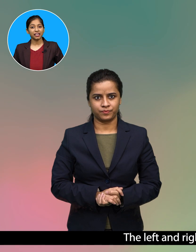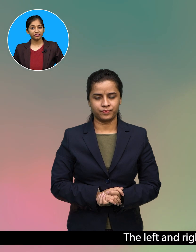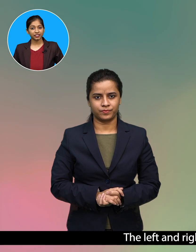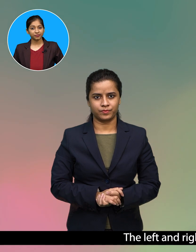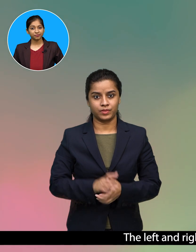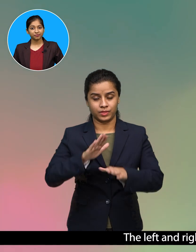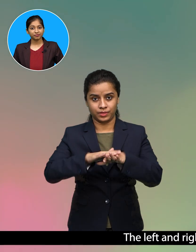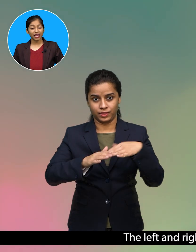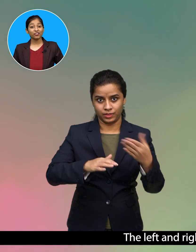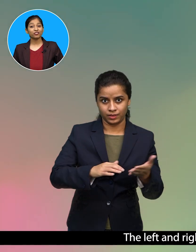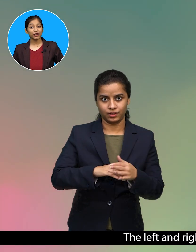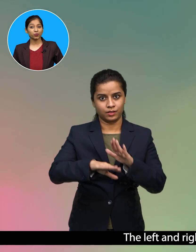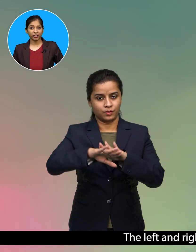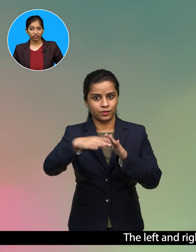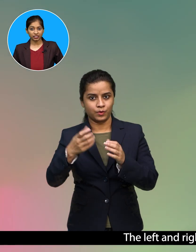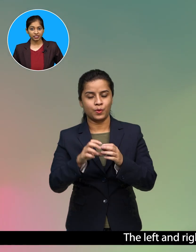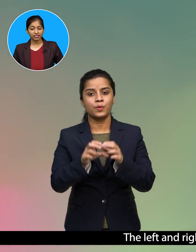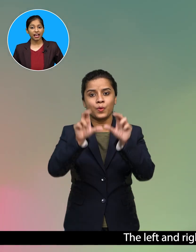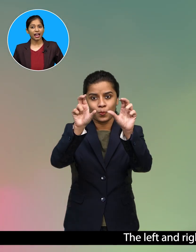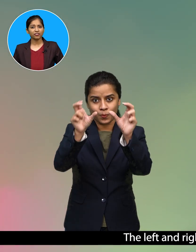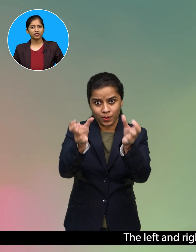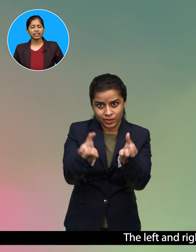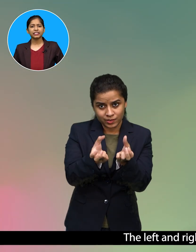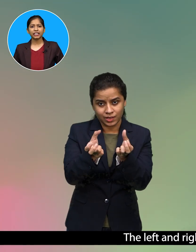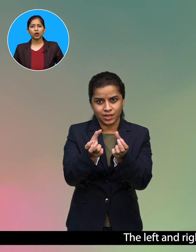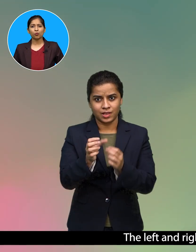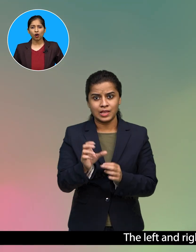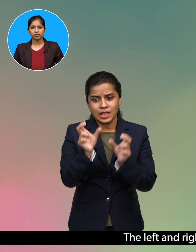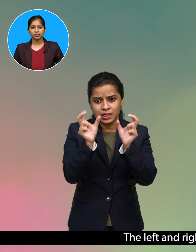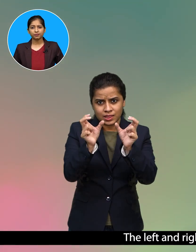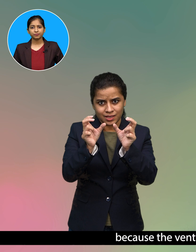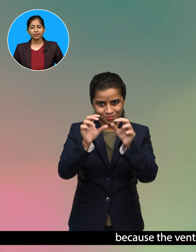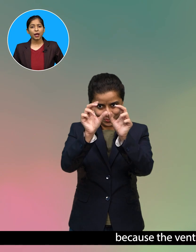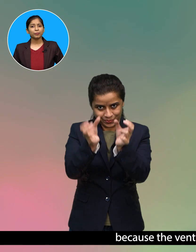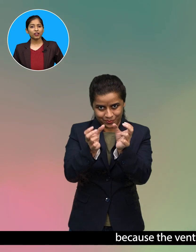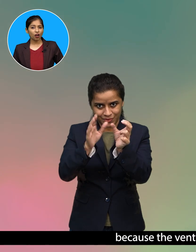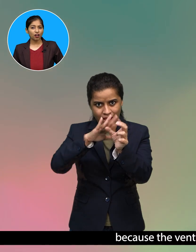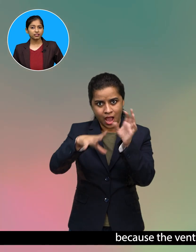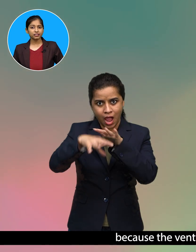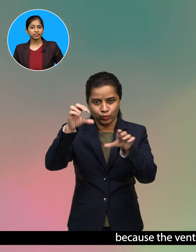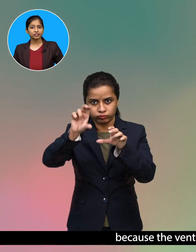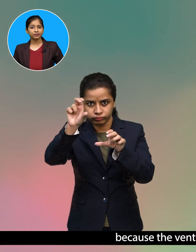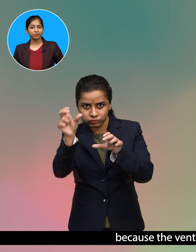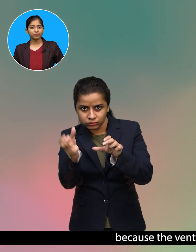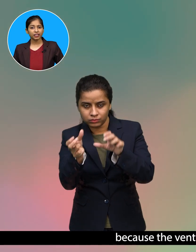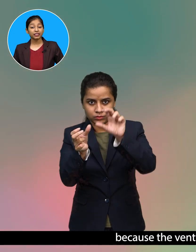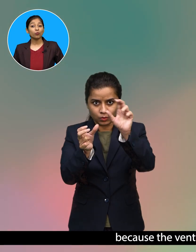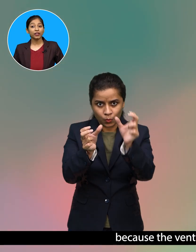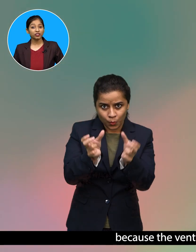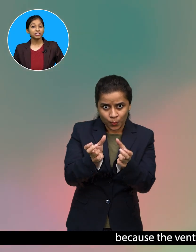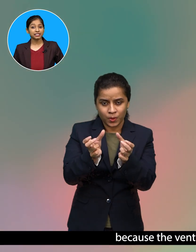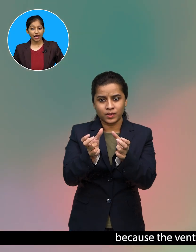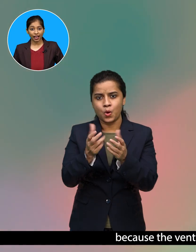The left and right ventricles have thick walls because